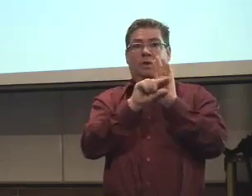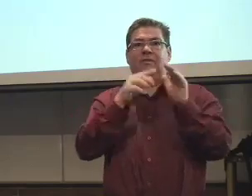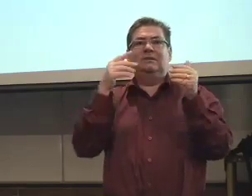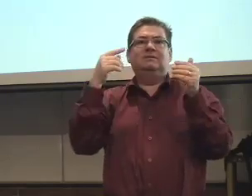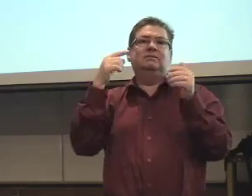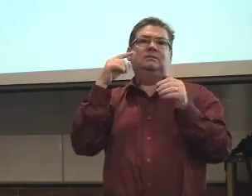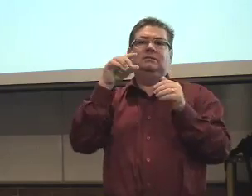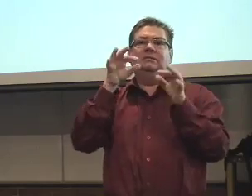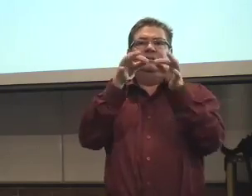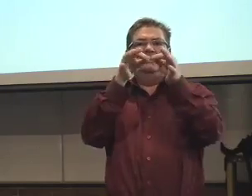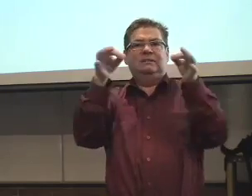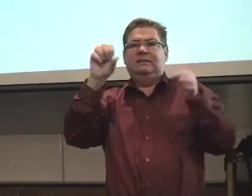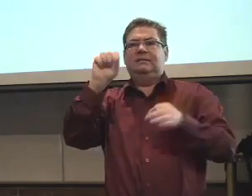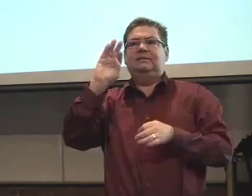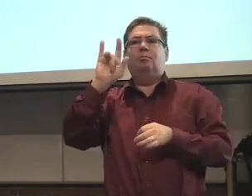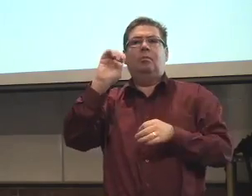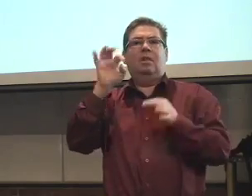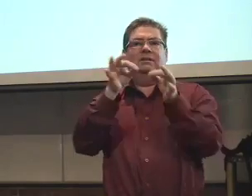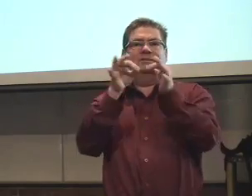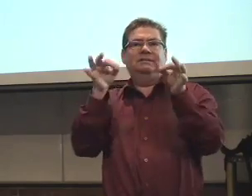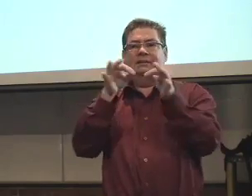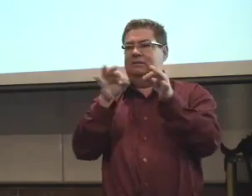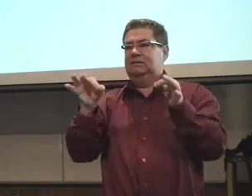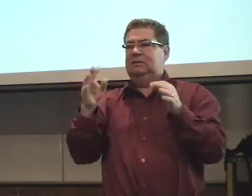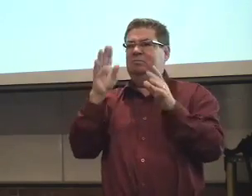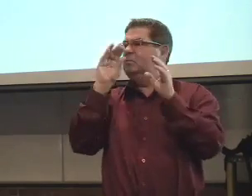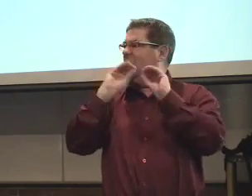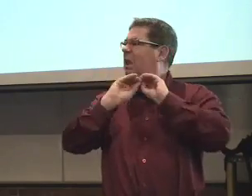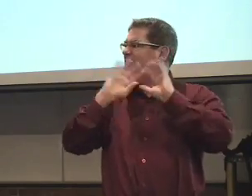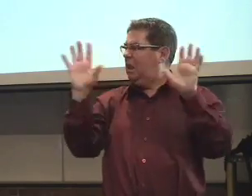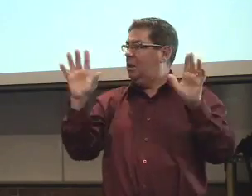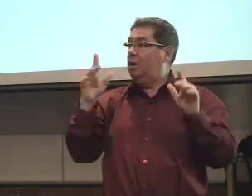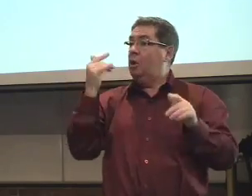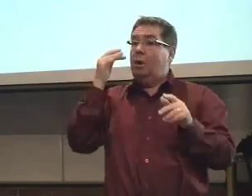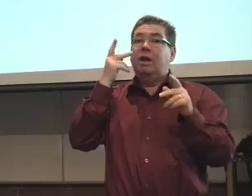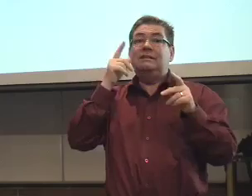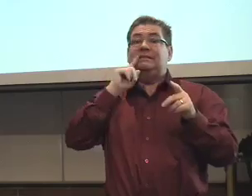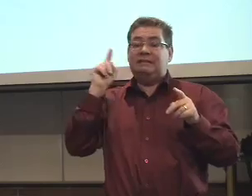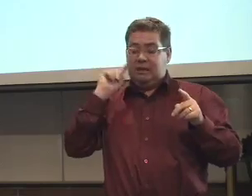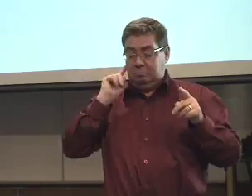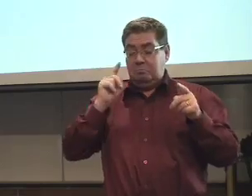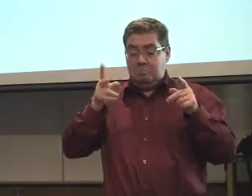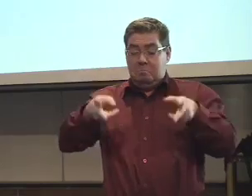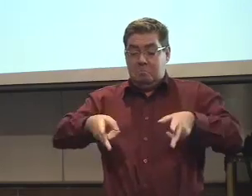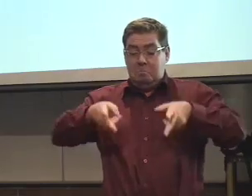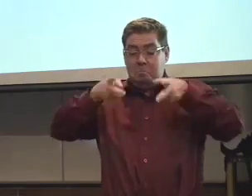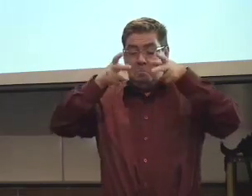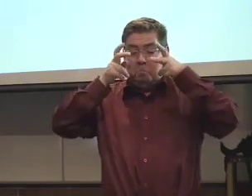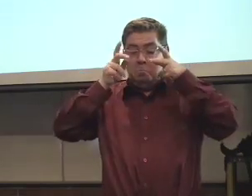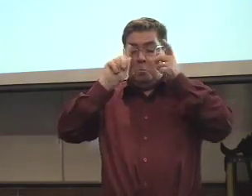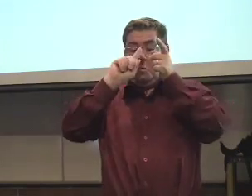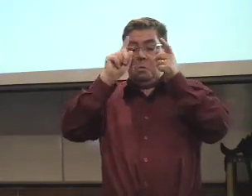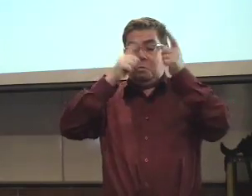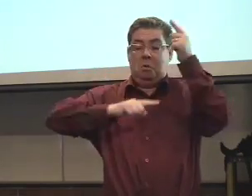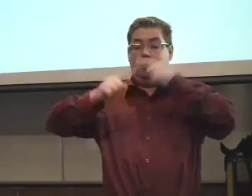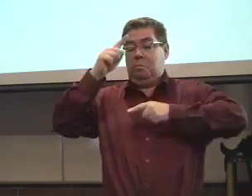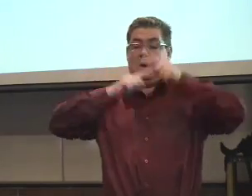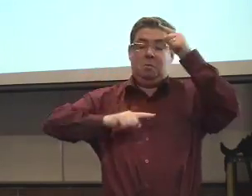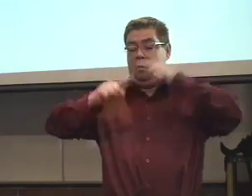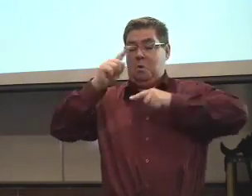sentences, pretty straightforward. The kid who's transliterating would do okay with this because it is pretty straightforward. After that, he's